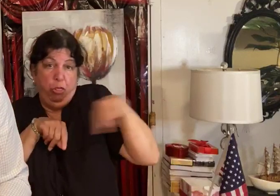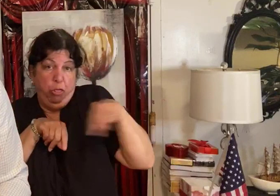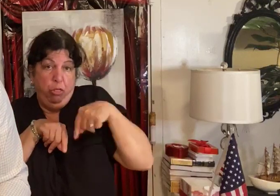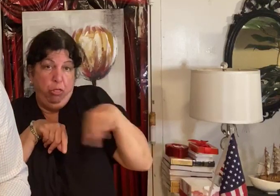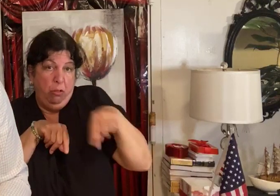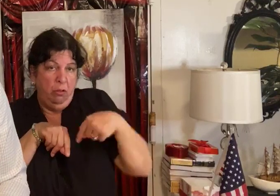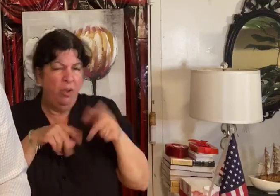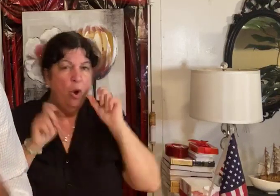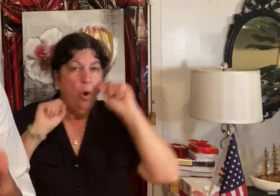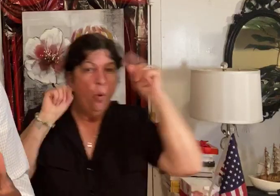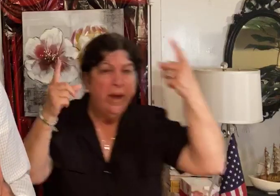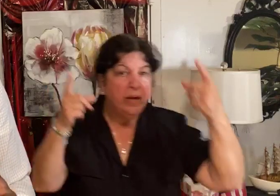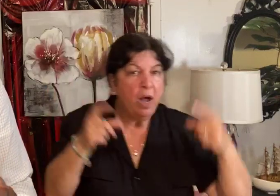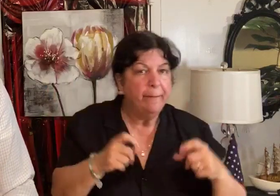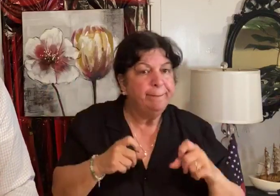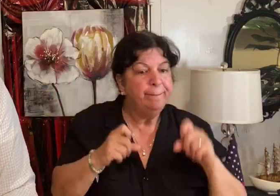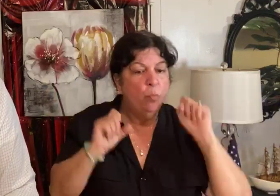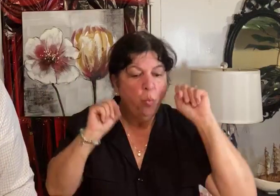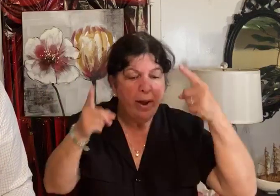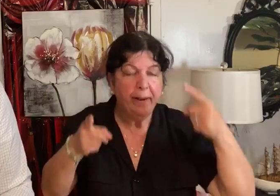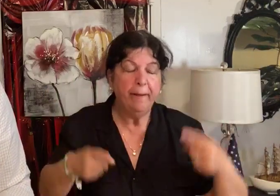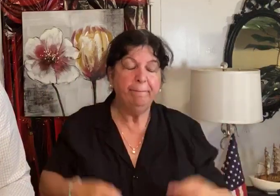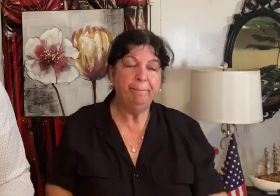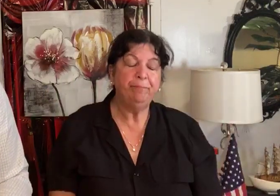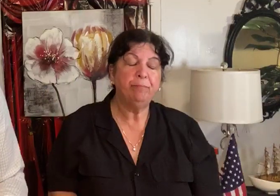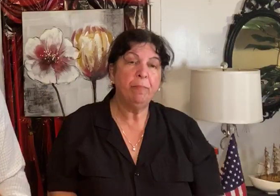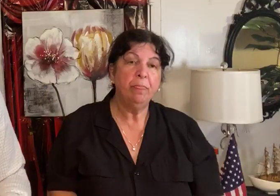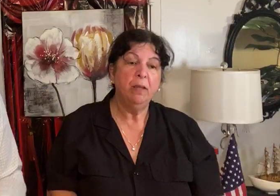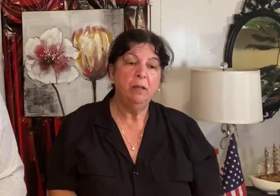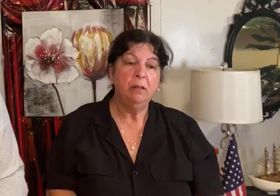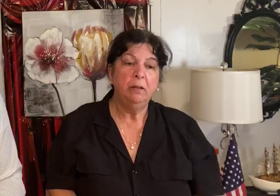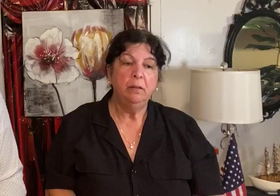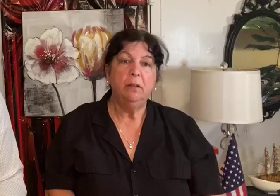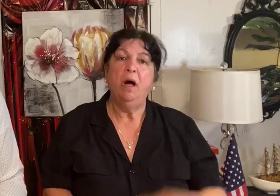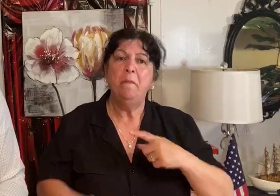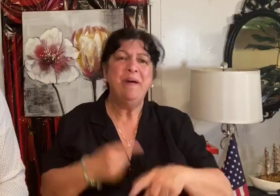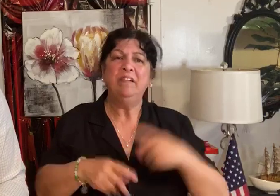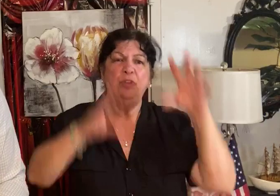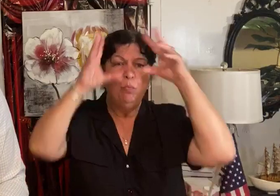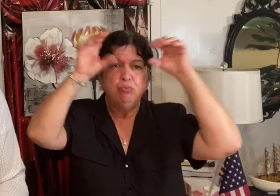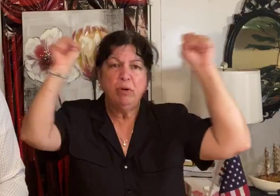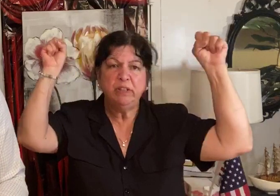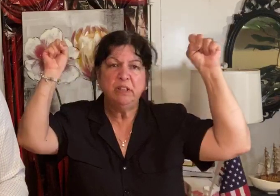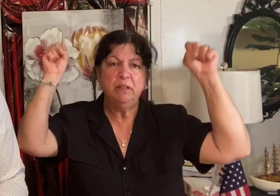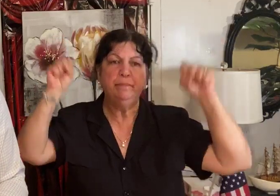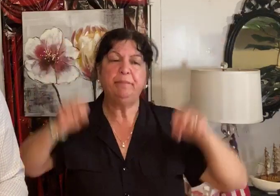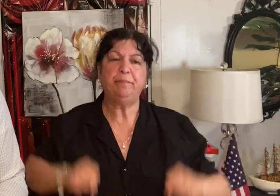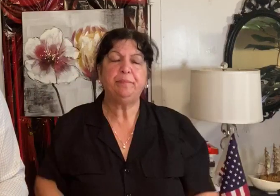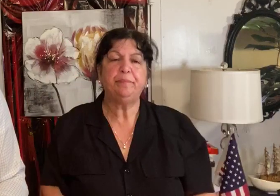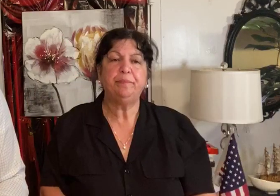I would like to address here on this platform this thing about the president.